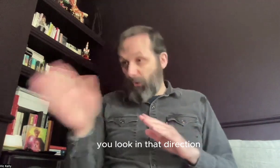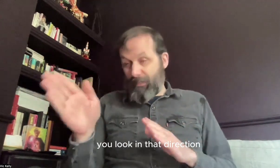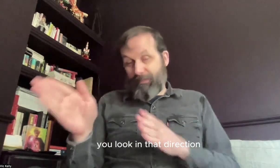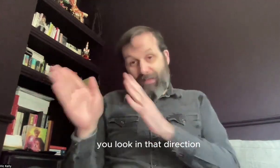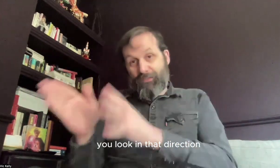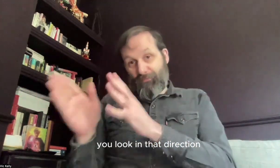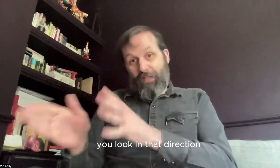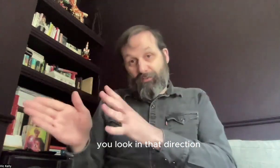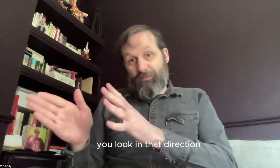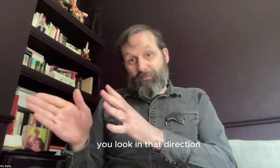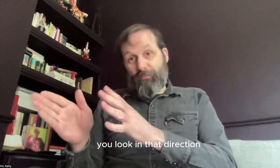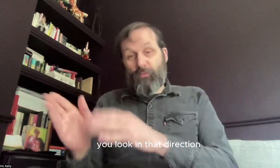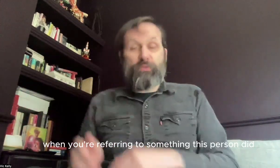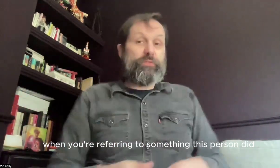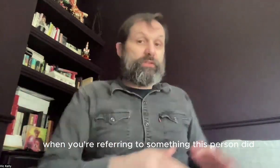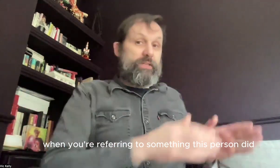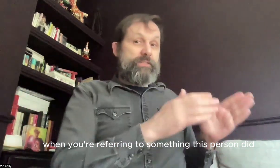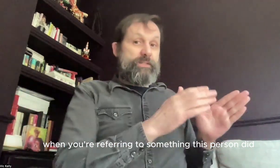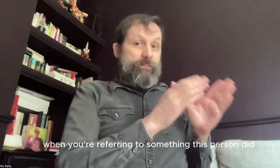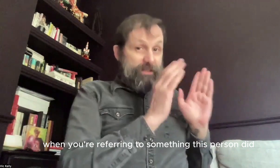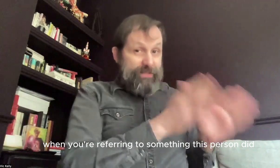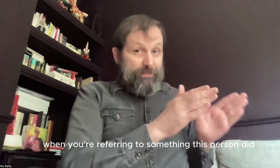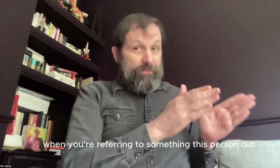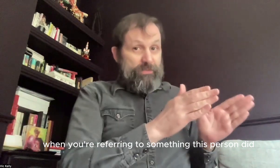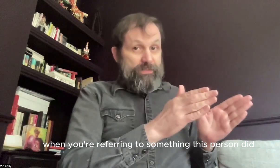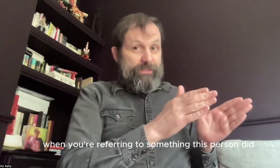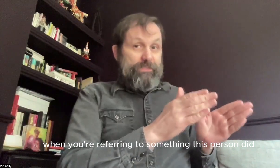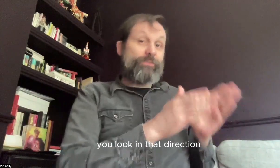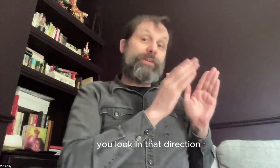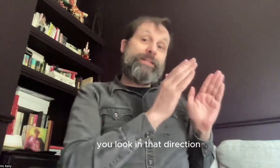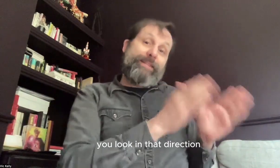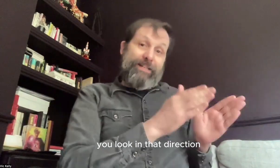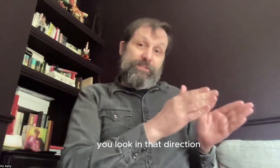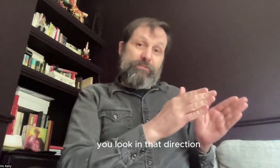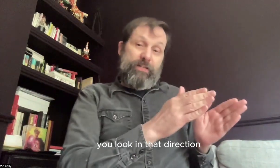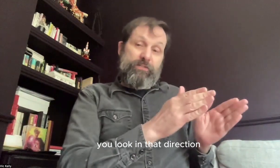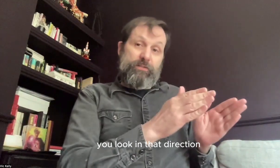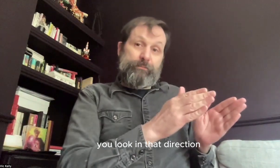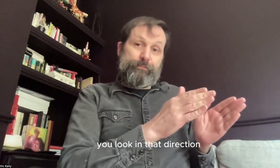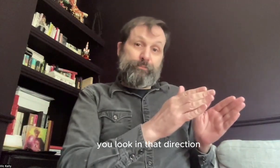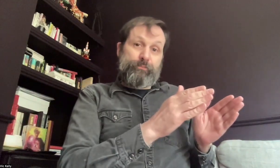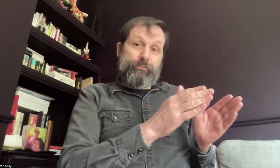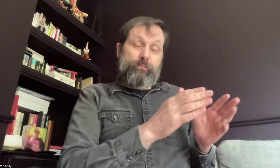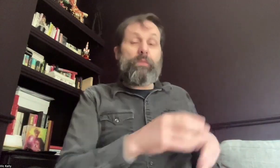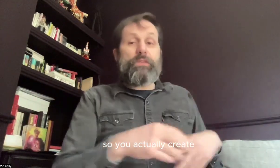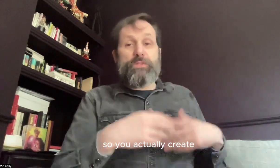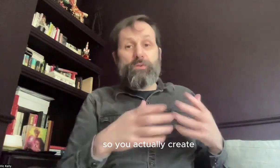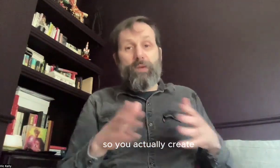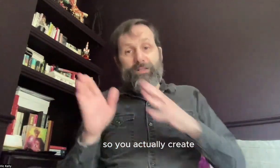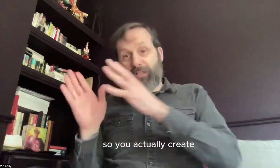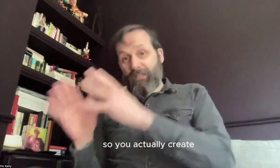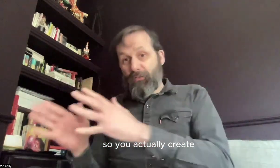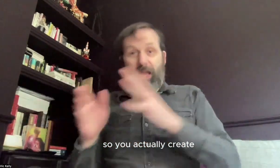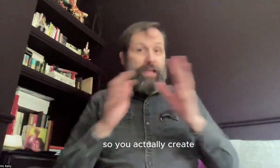look in that direction. And you're referring to something this person did, you look in that direction. So you actually